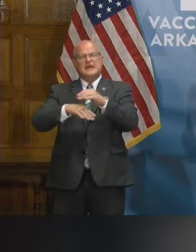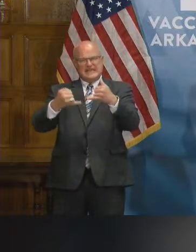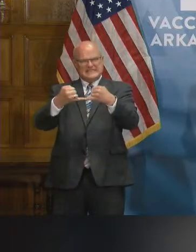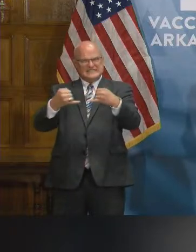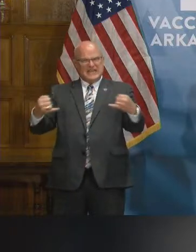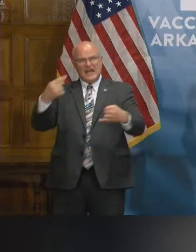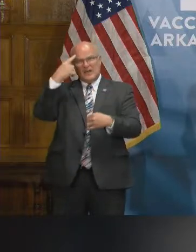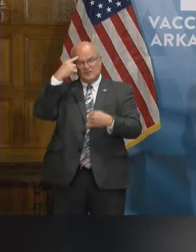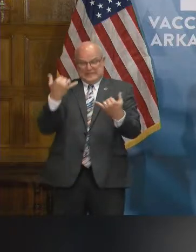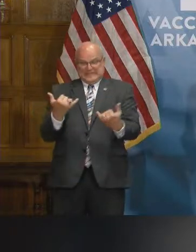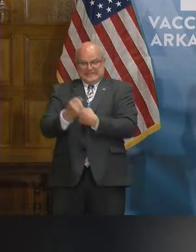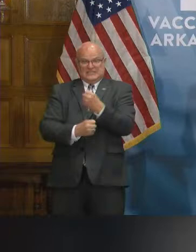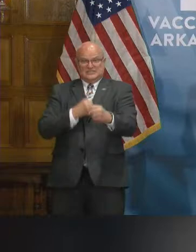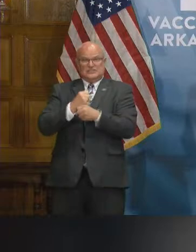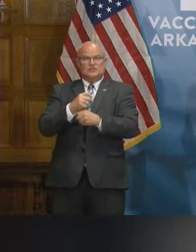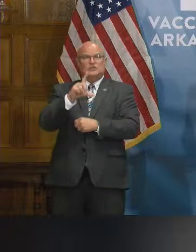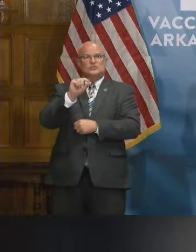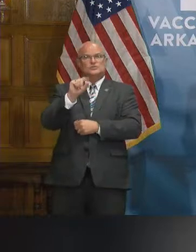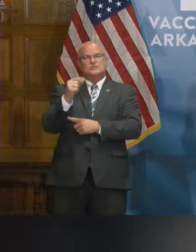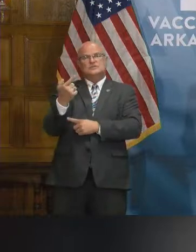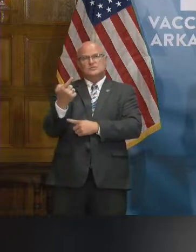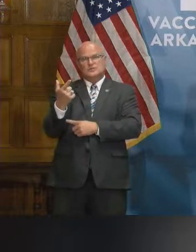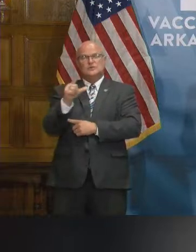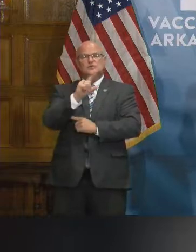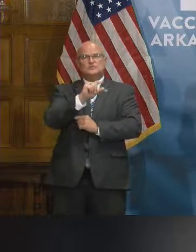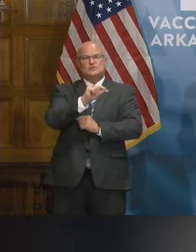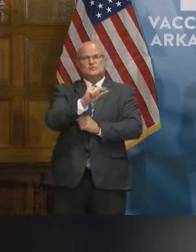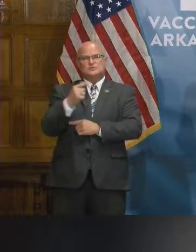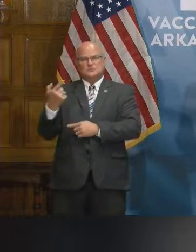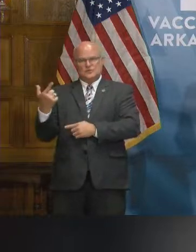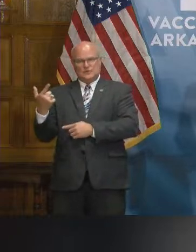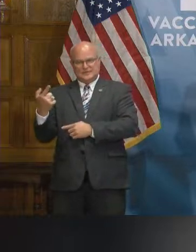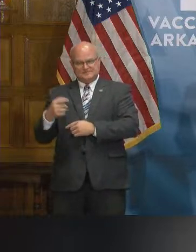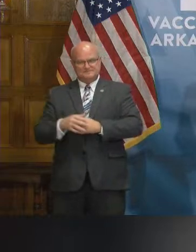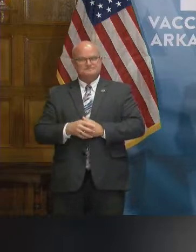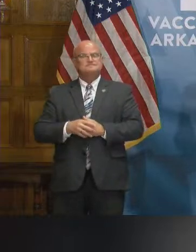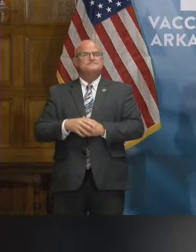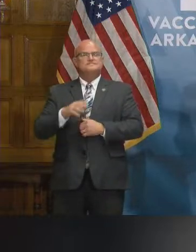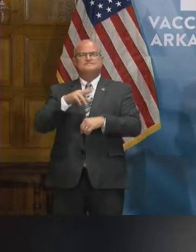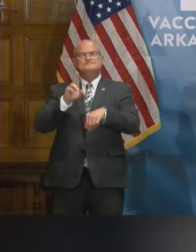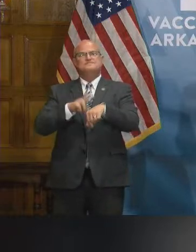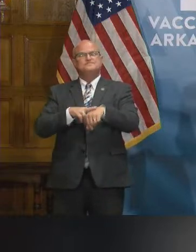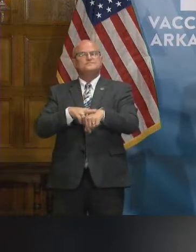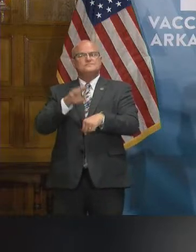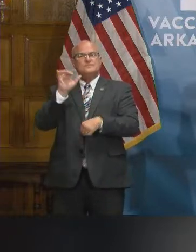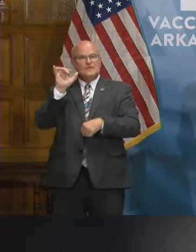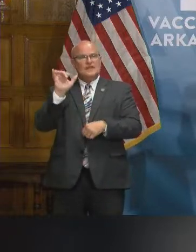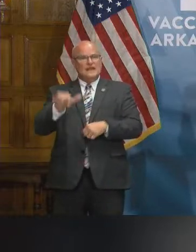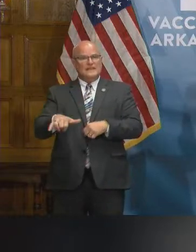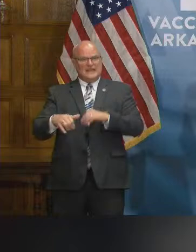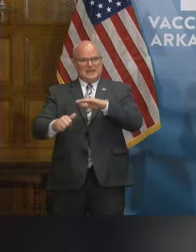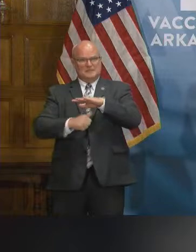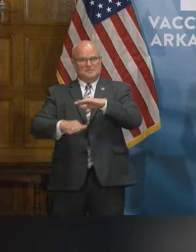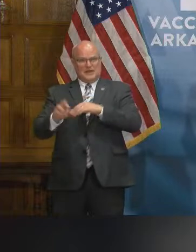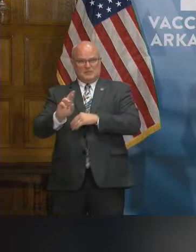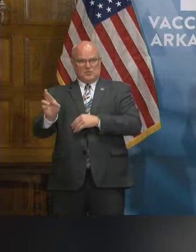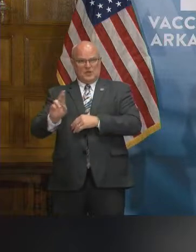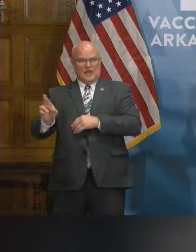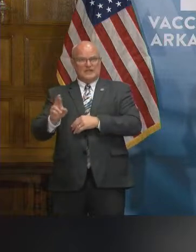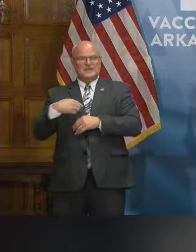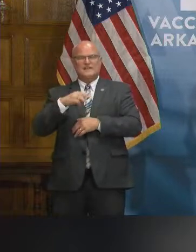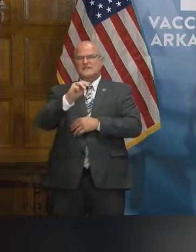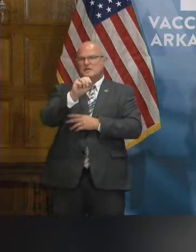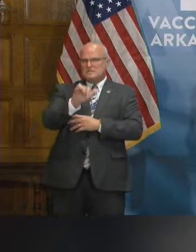is the baseline for this year, 2020 to 2021. And of course, that on the bottom right, you